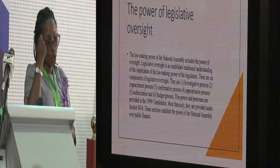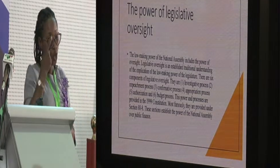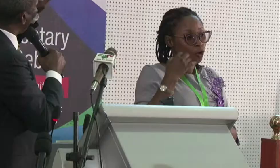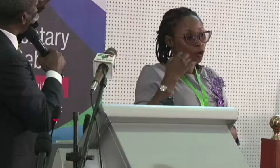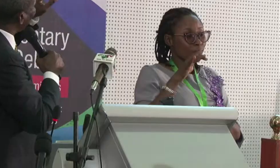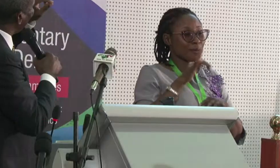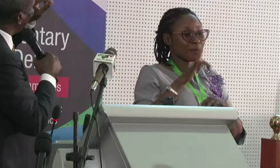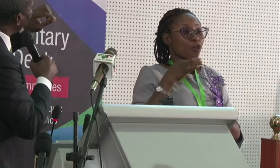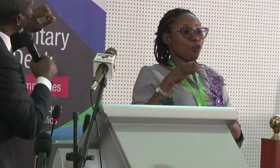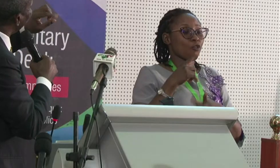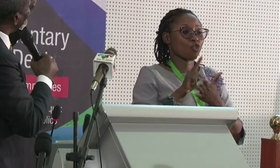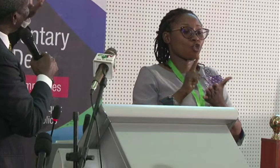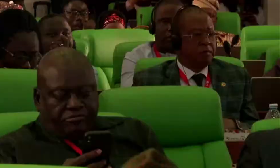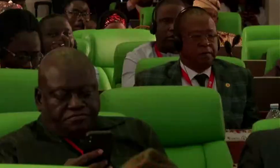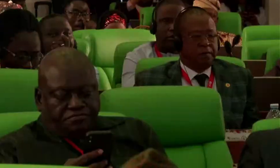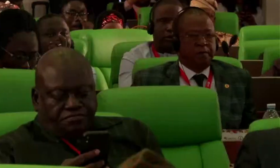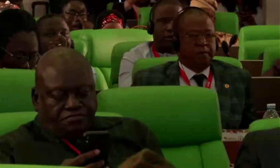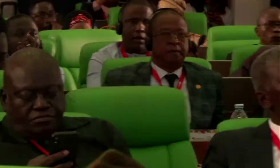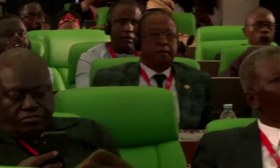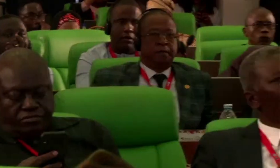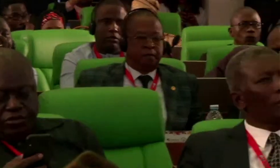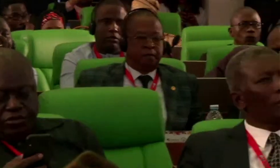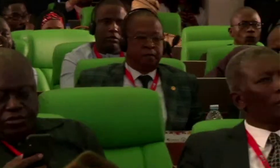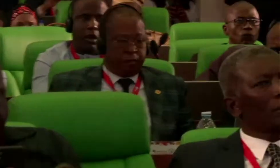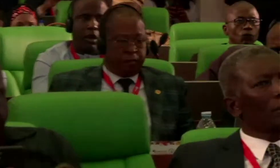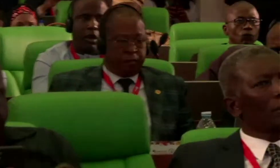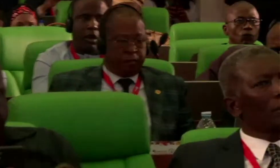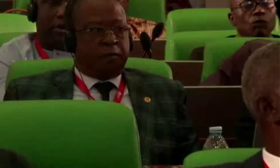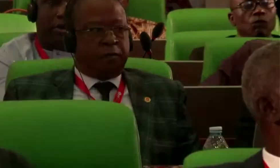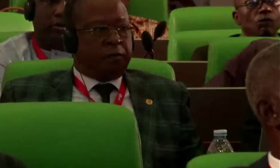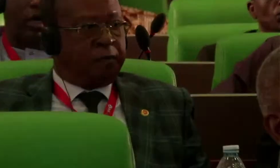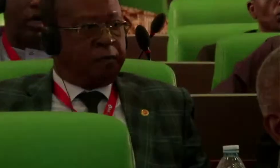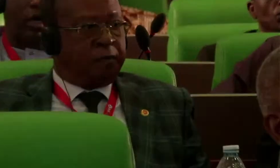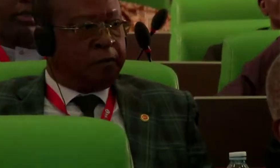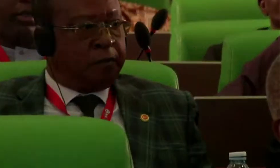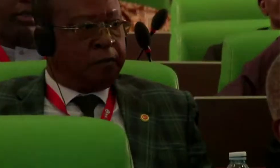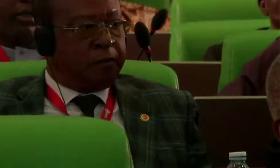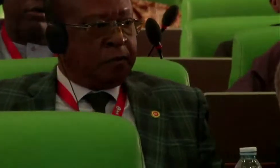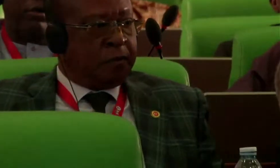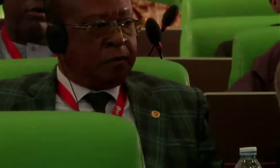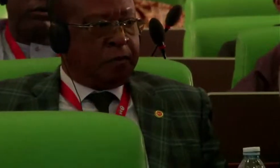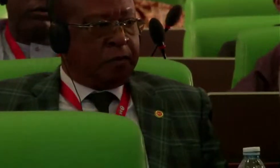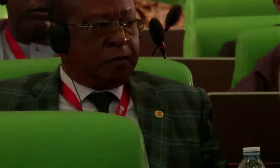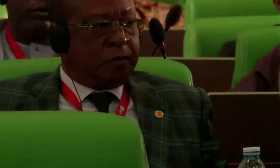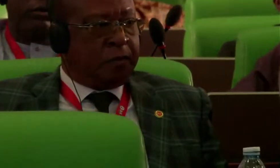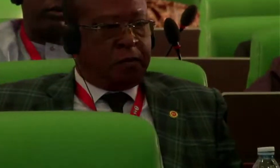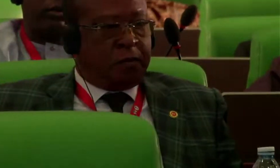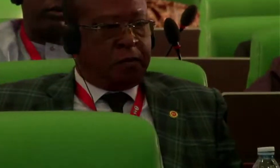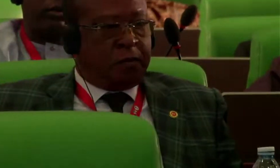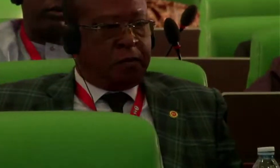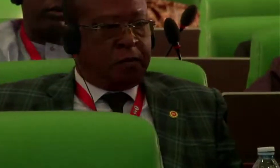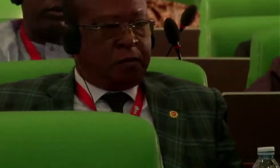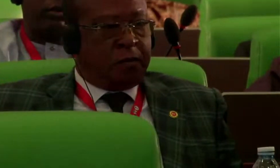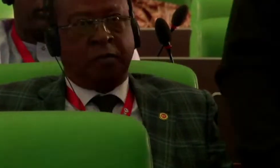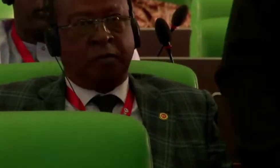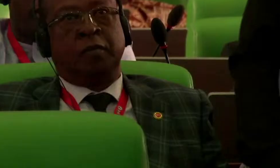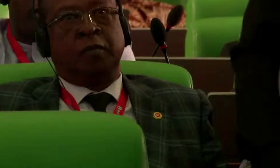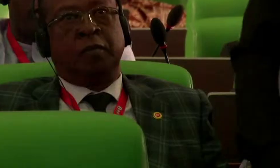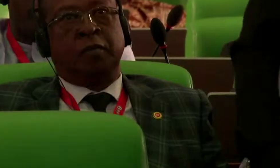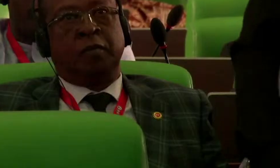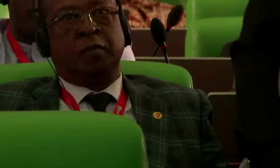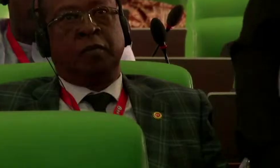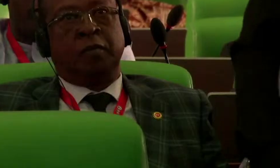implication of lawmaking power. There's 2, impeachment process, 3, confirmatory process,